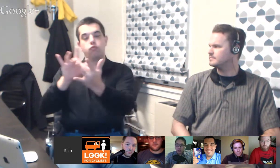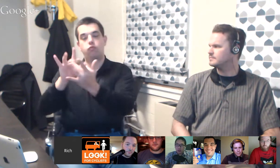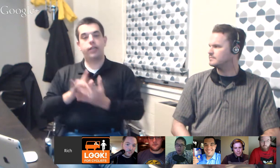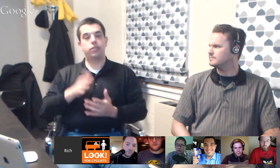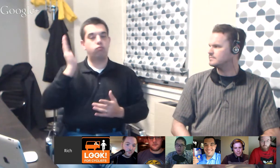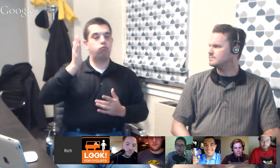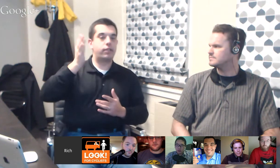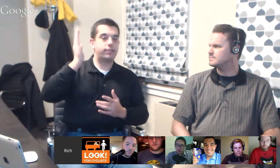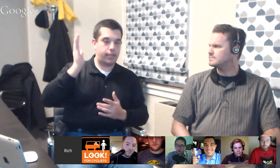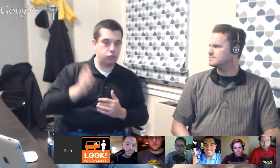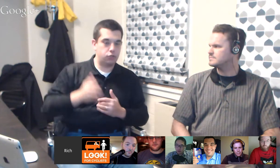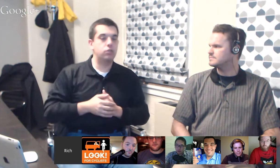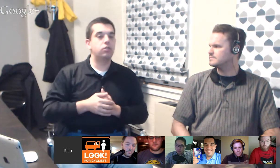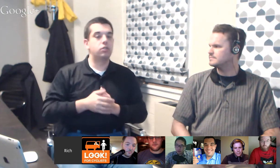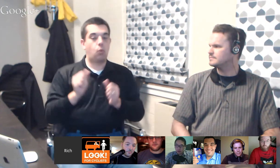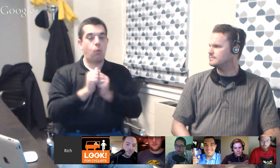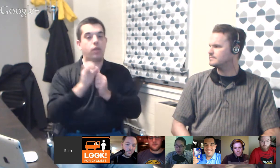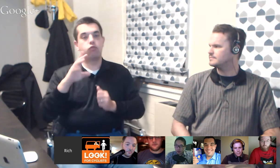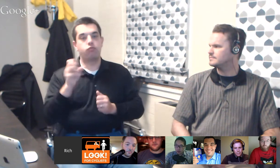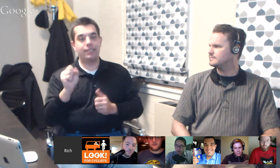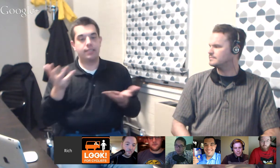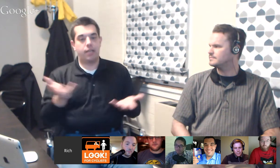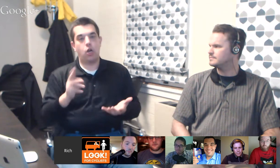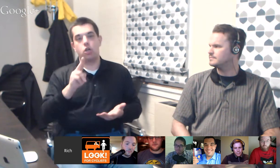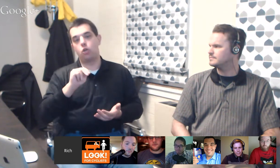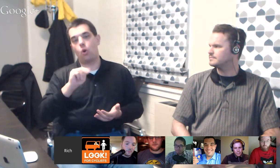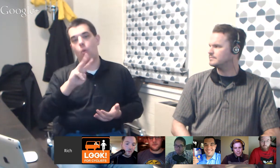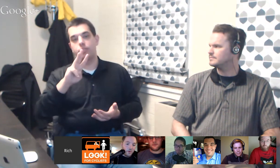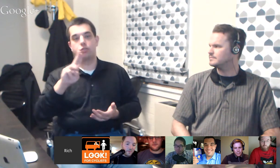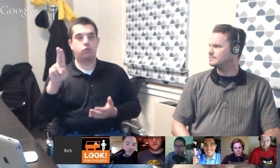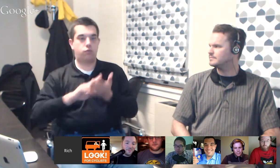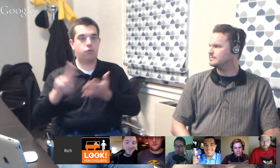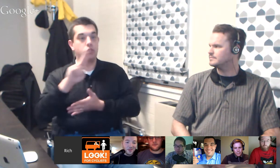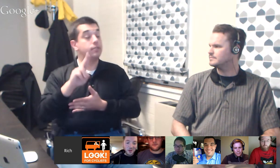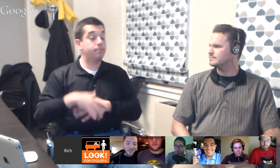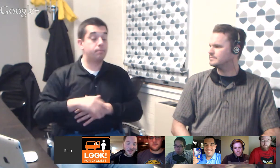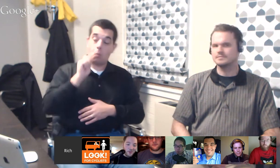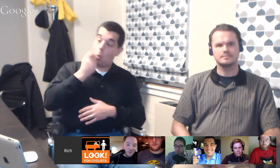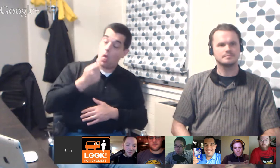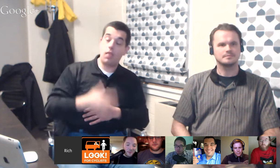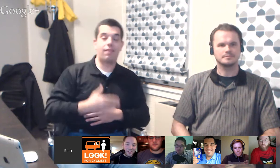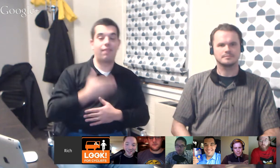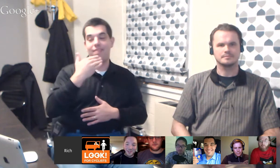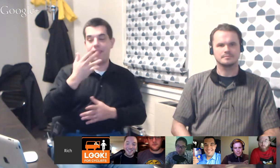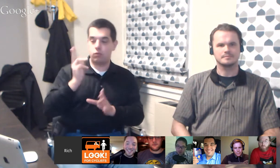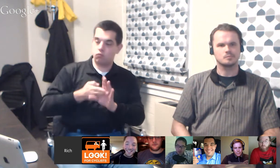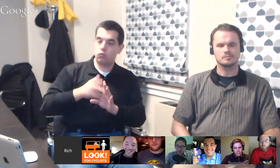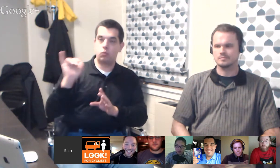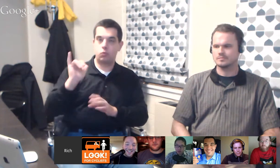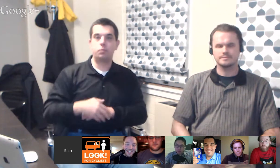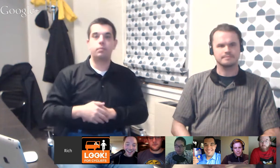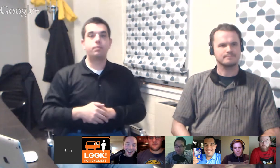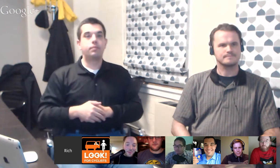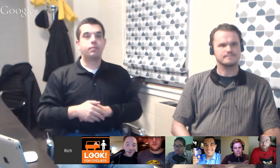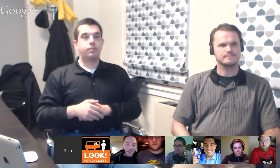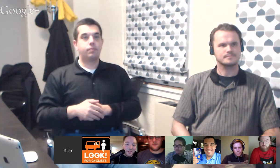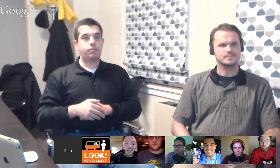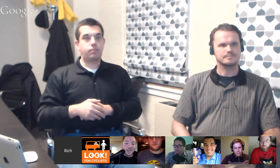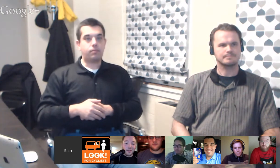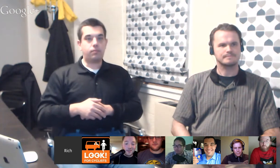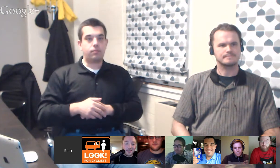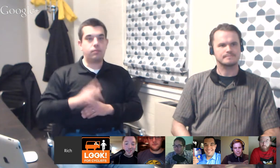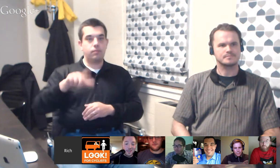presentations with Chris here at Northwestern. Cool. Well, thank you for coming on as well. Sure. I'm going